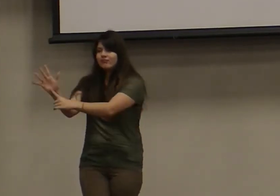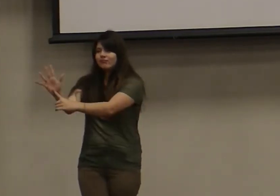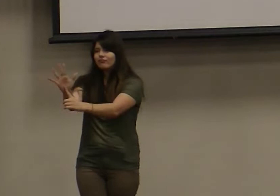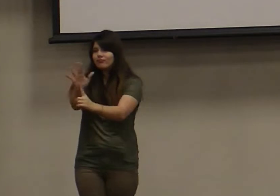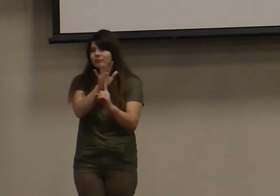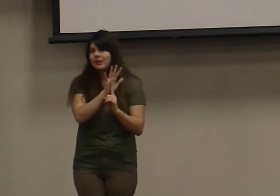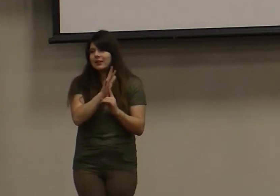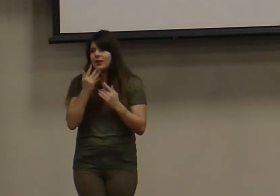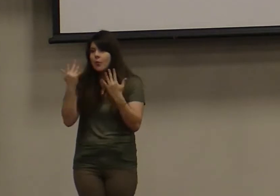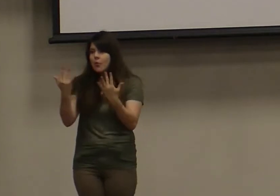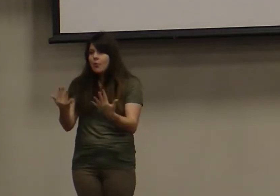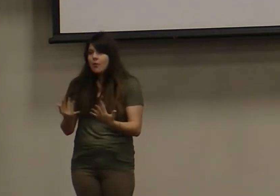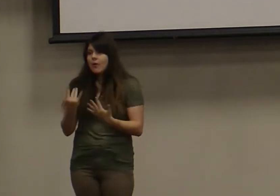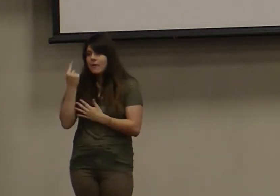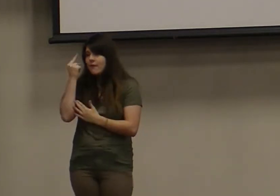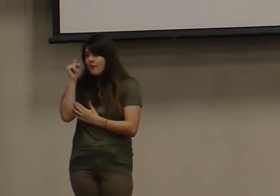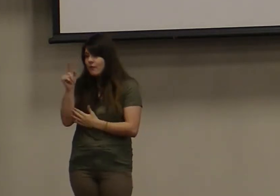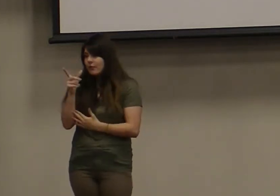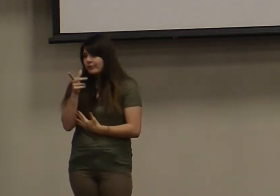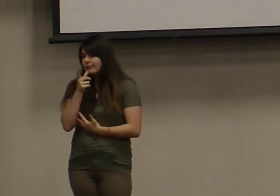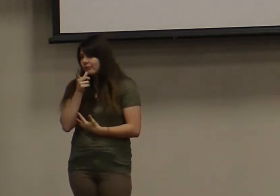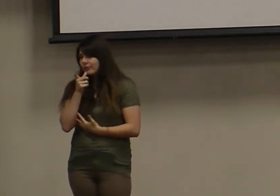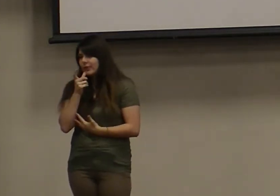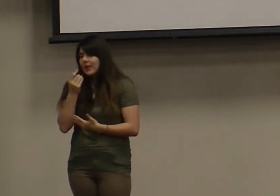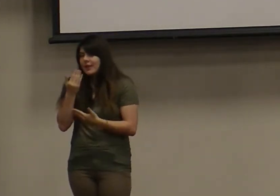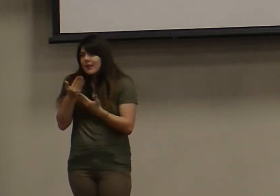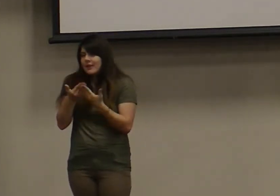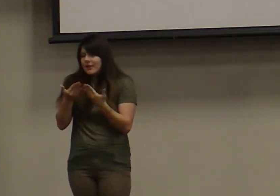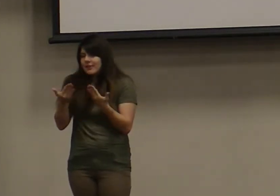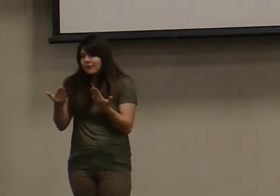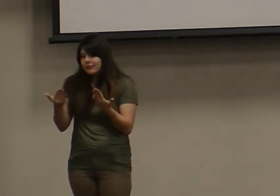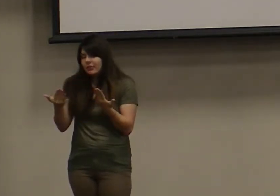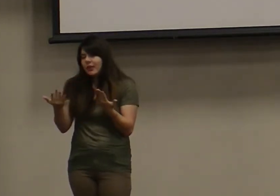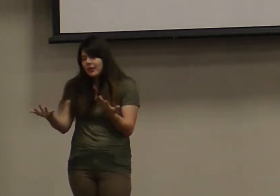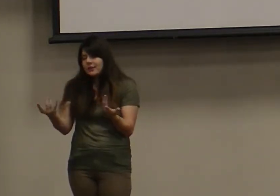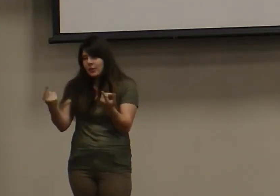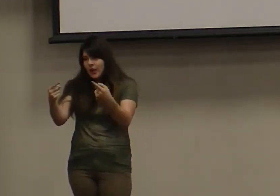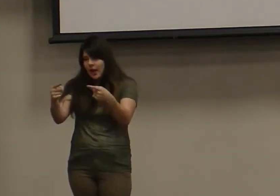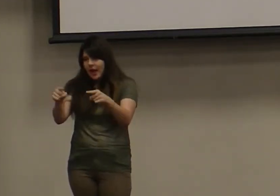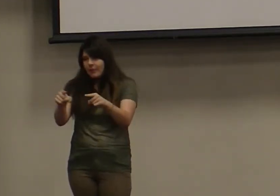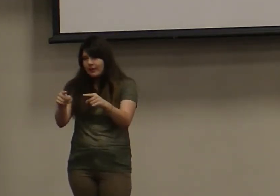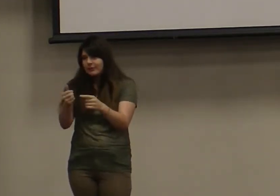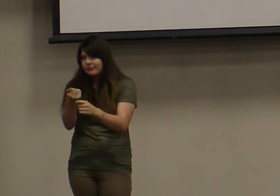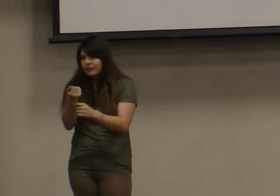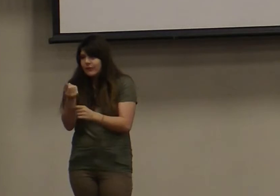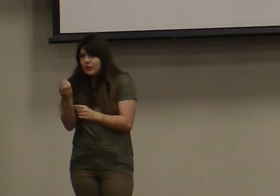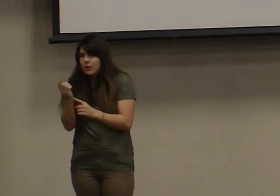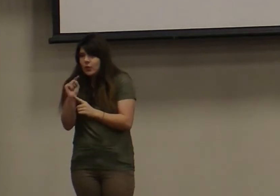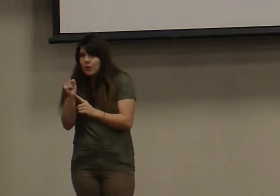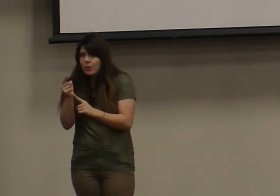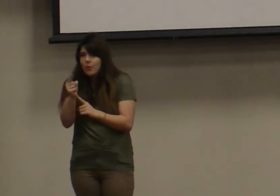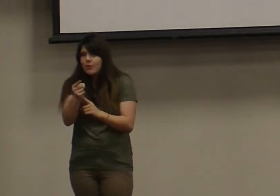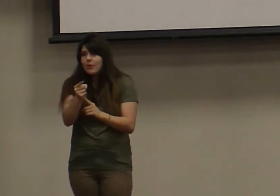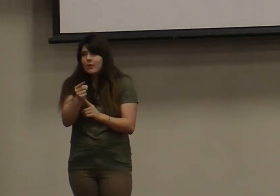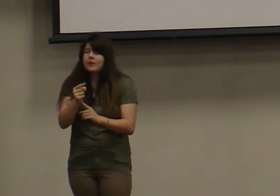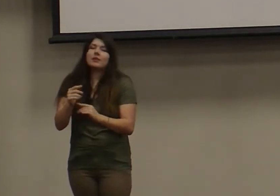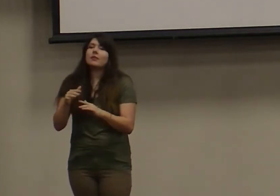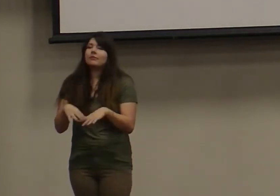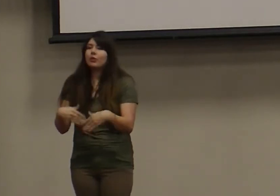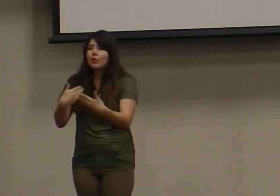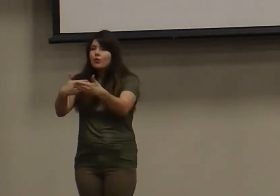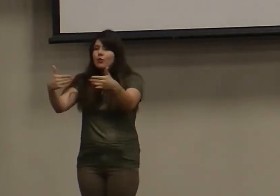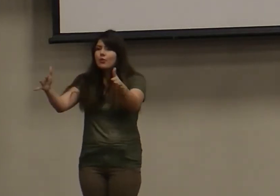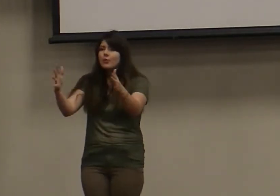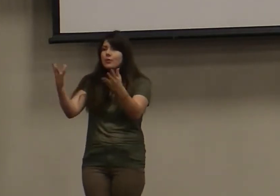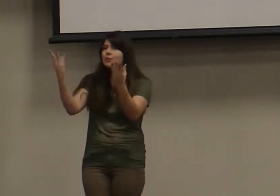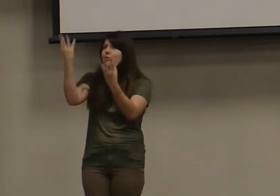as he waited for the things that would take place in just a few moments. The auditorium is beautifully